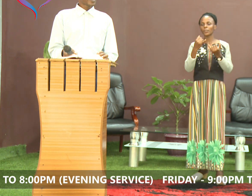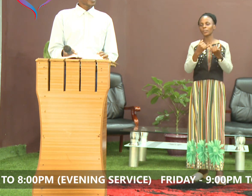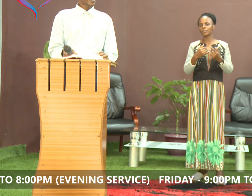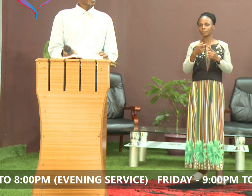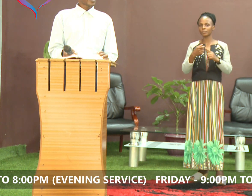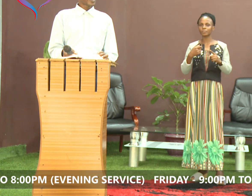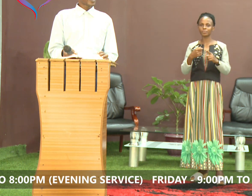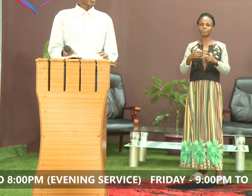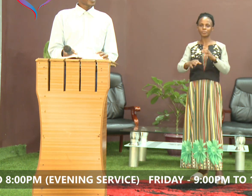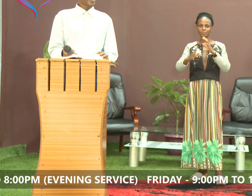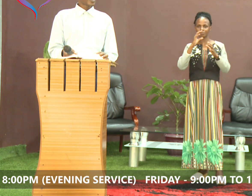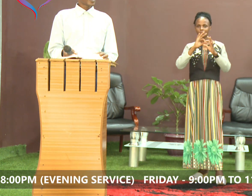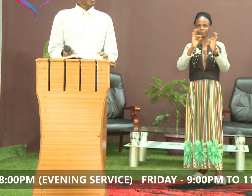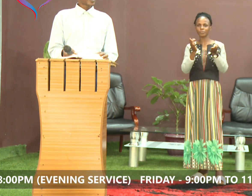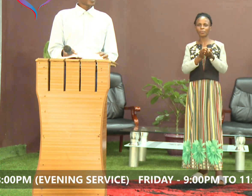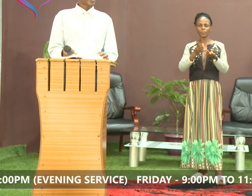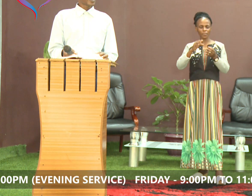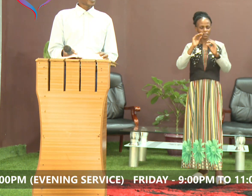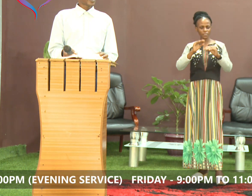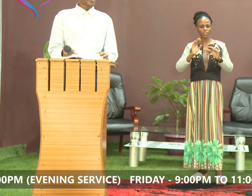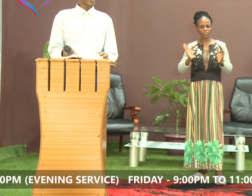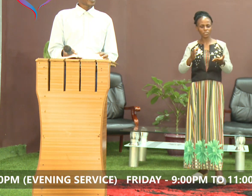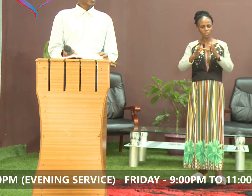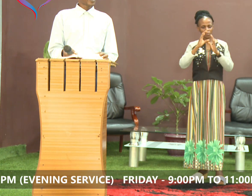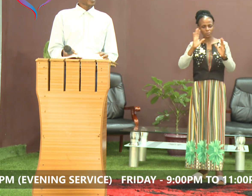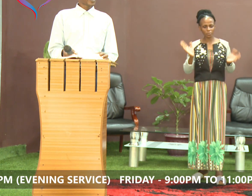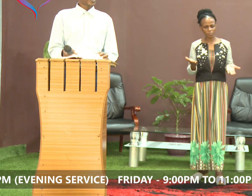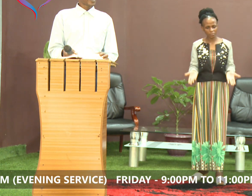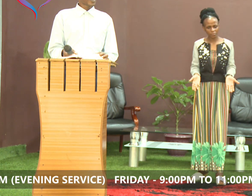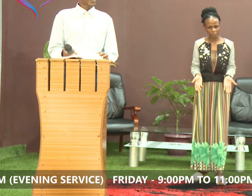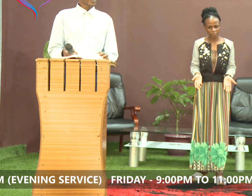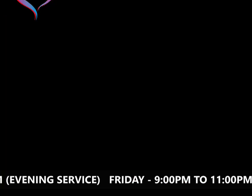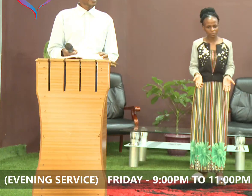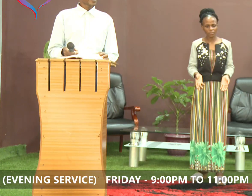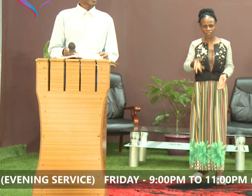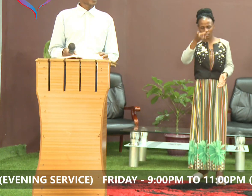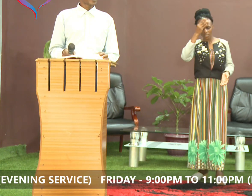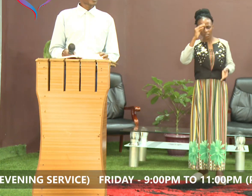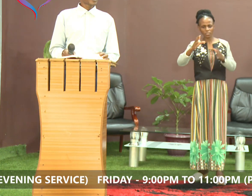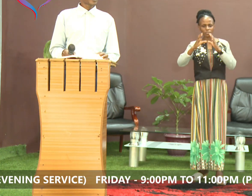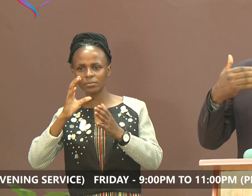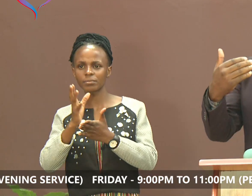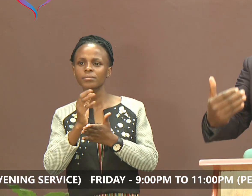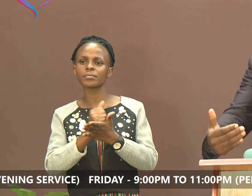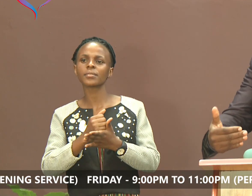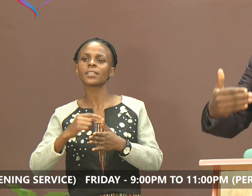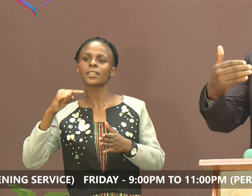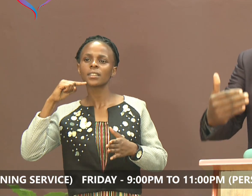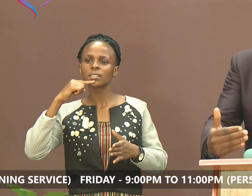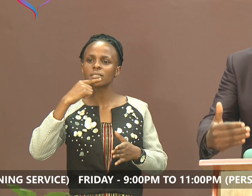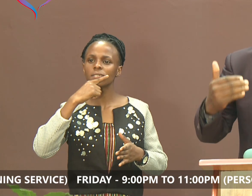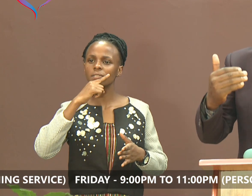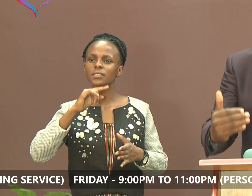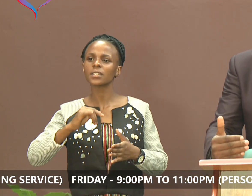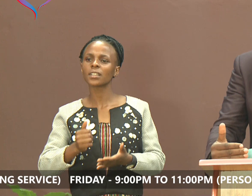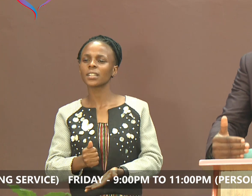oyina muyigiriza ba communicating abacha nanga ta communicating ngonga munange yigo communicating because social media is the